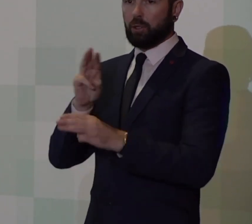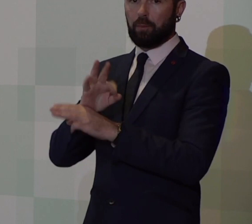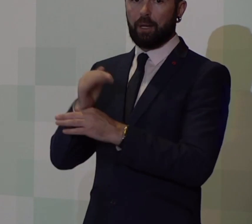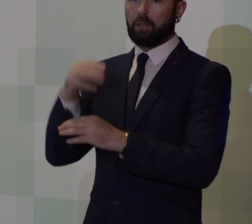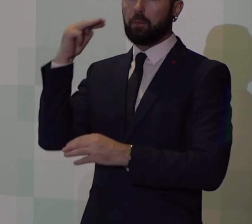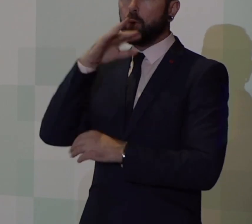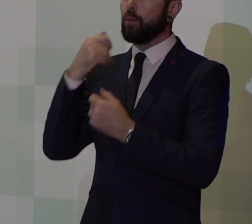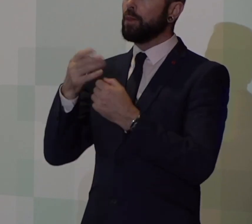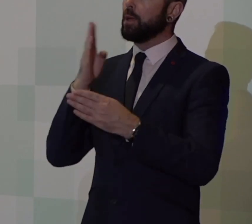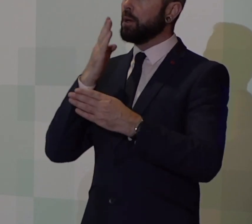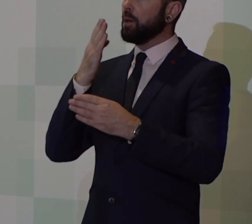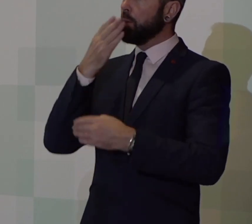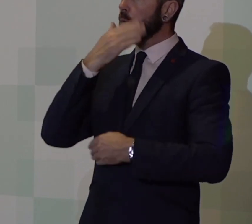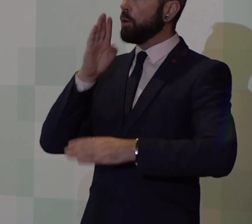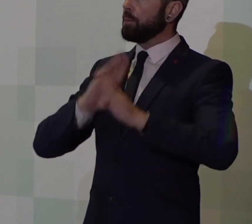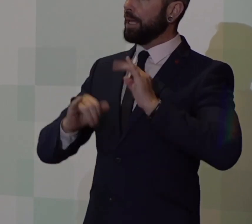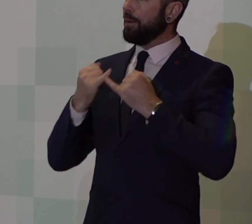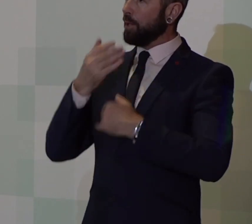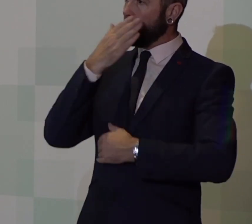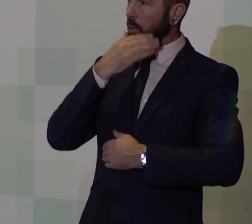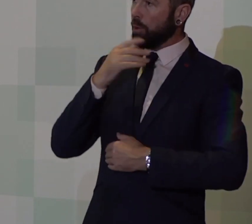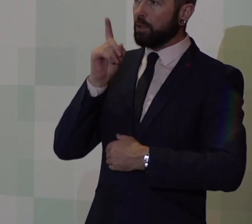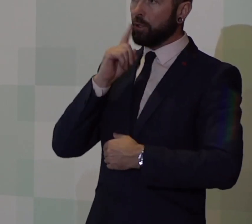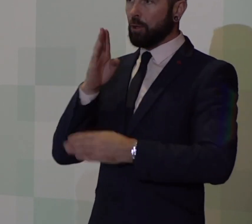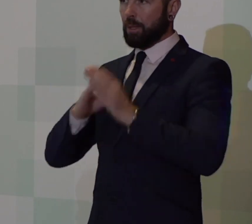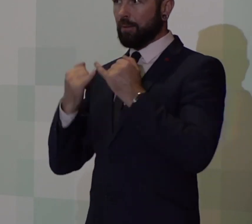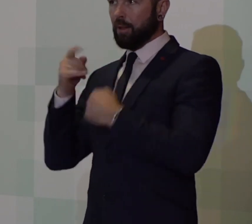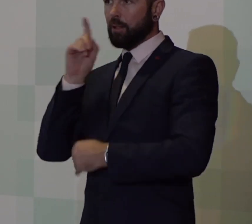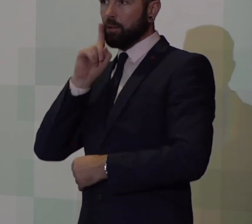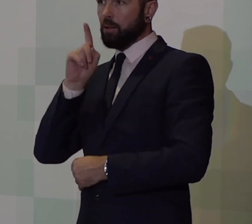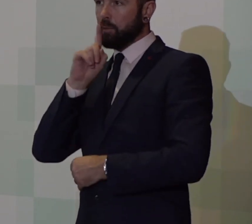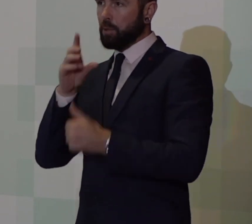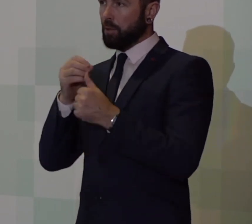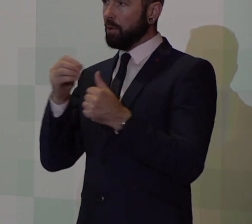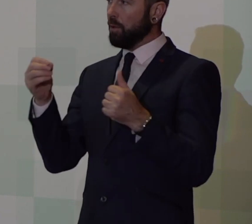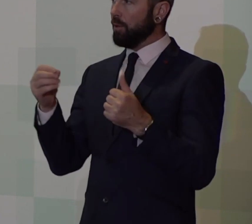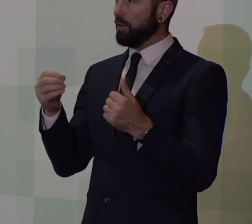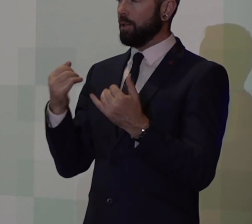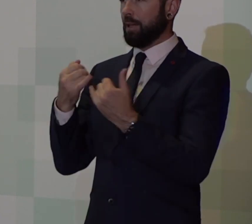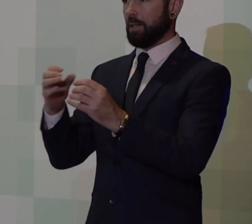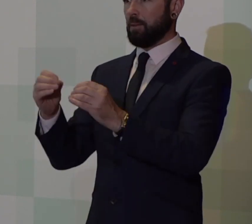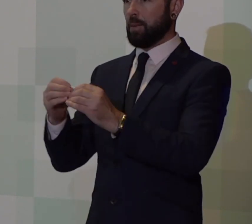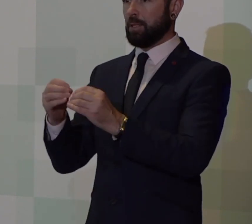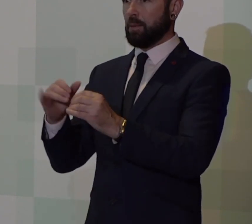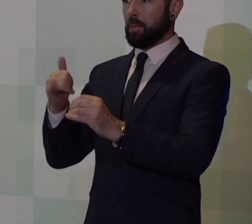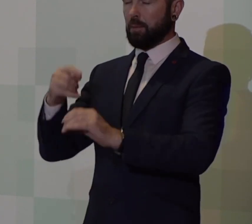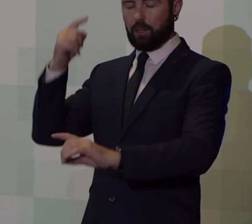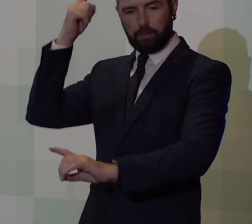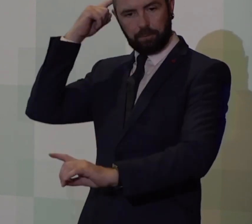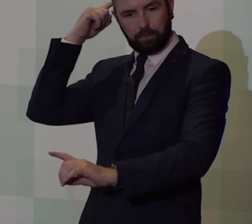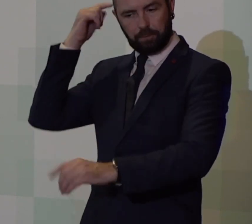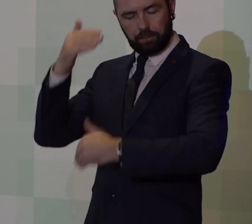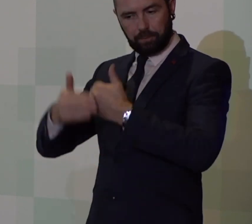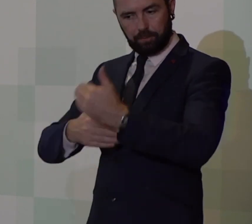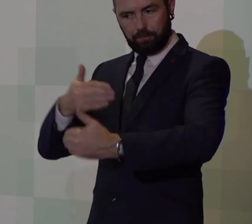their boys behave like boys and their girls behave like girls, but others, as I said, that maybe an unconscious process is